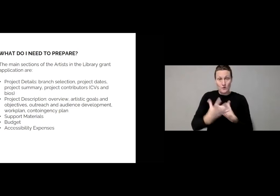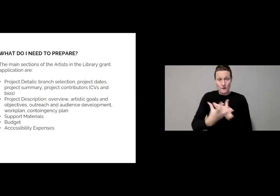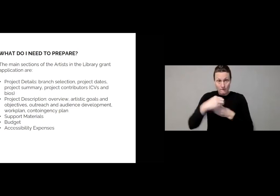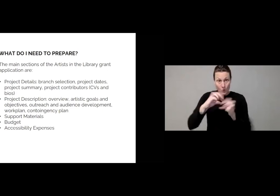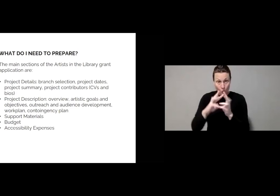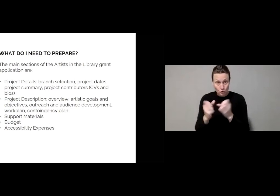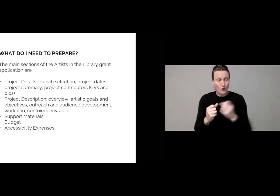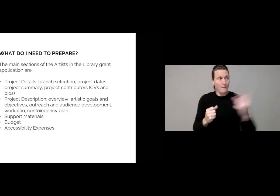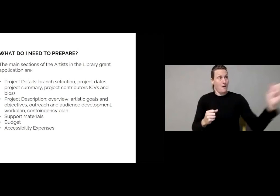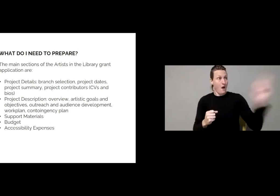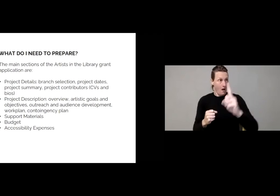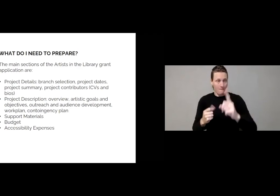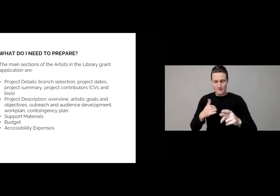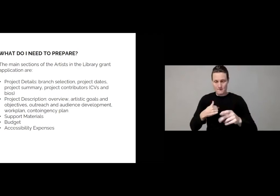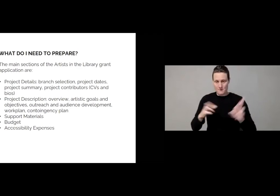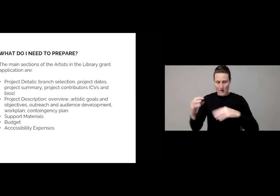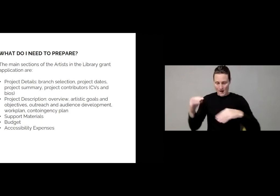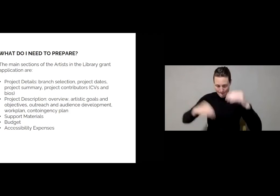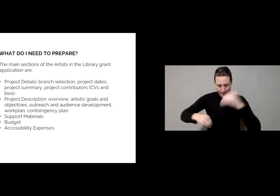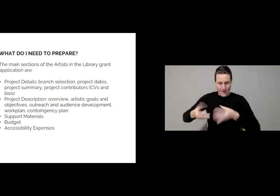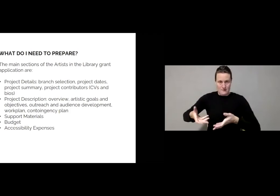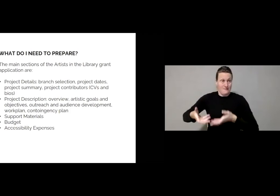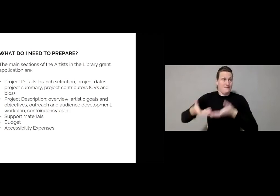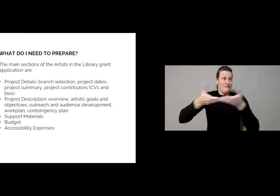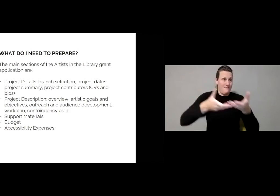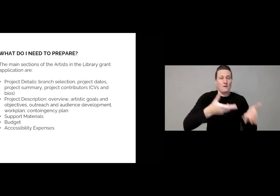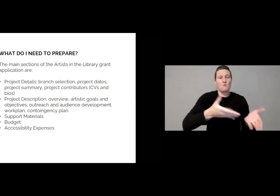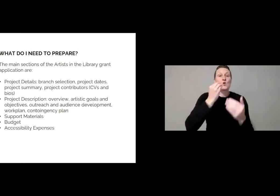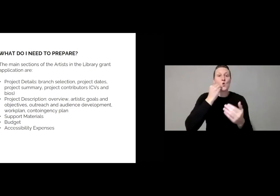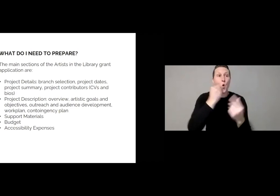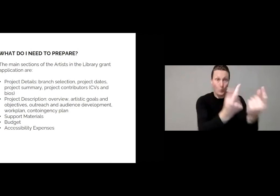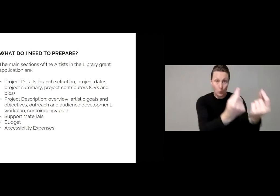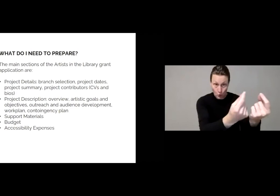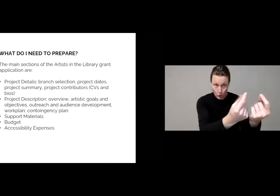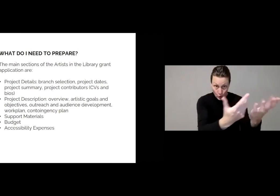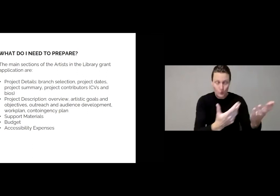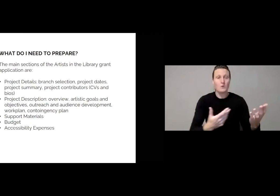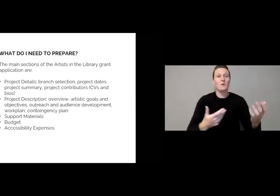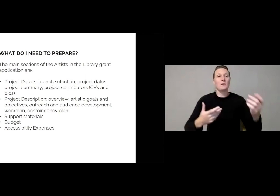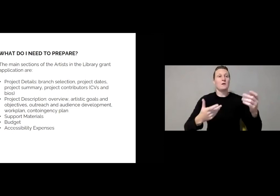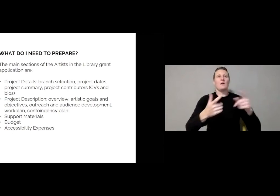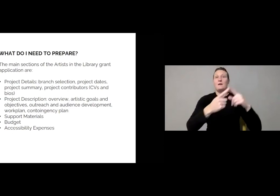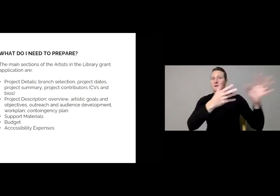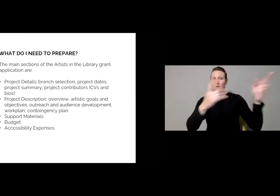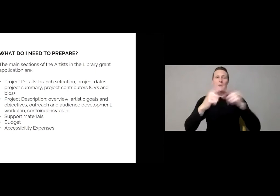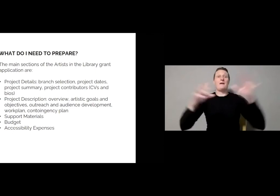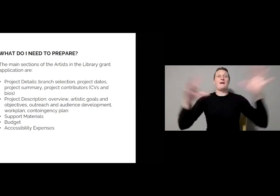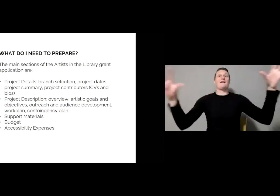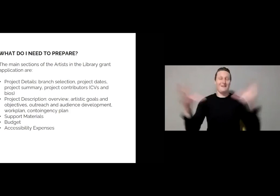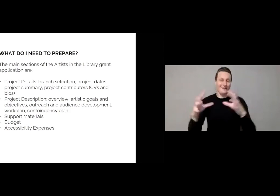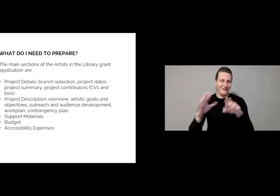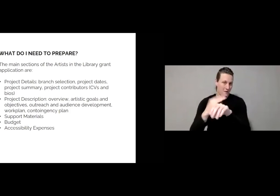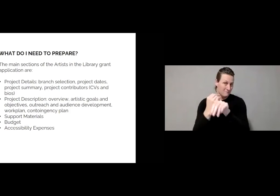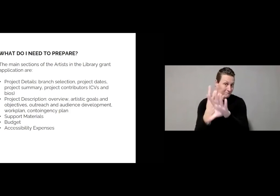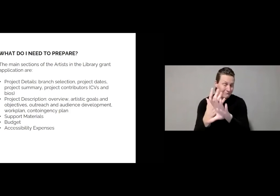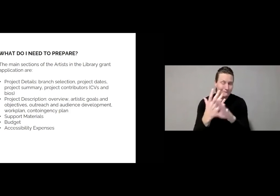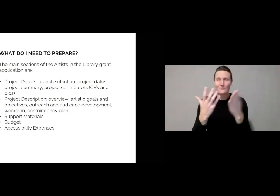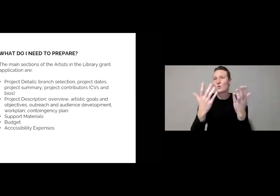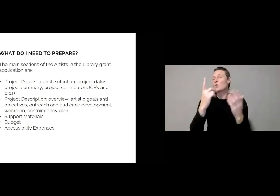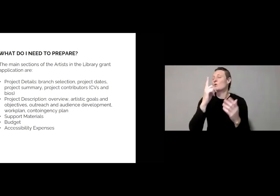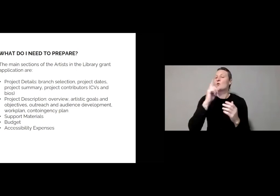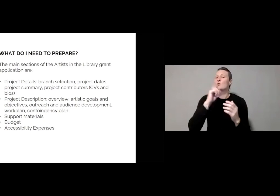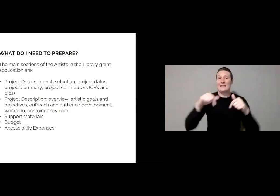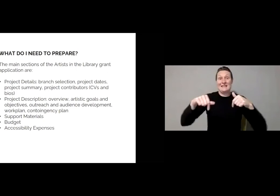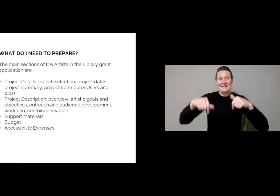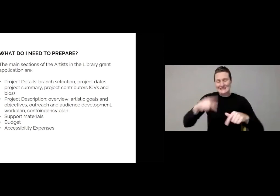imagine. It's really wide open. There are lots of different ways that artists have found of collaborating with community in a contactless way. So these may